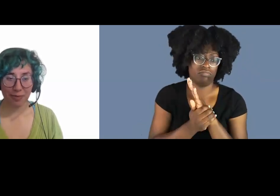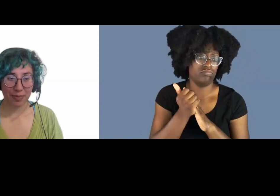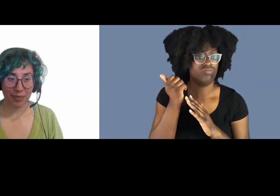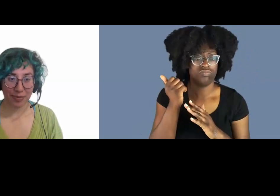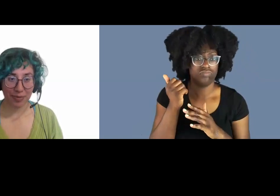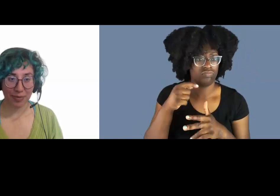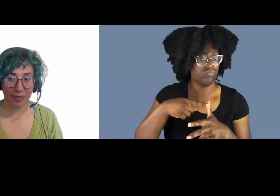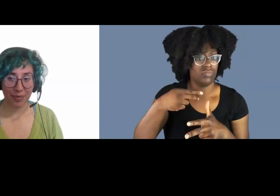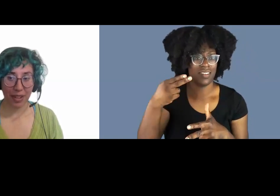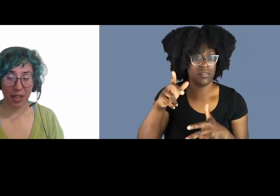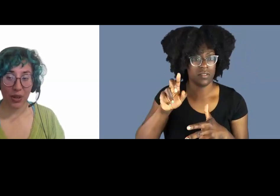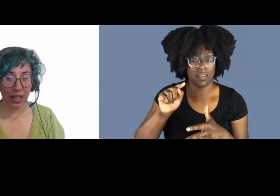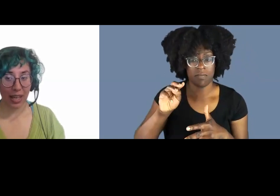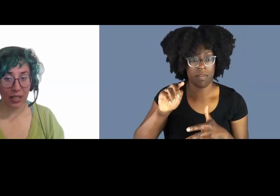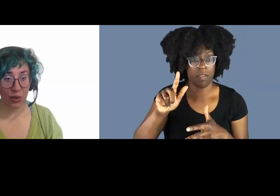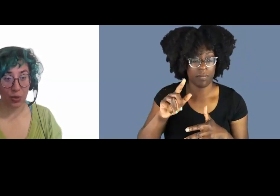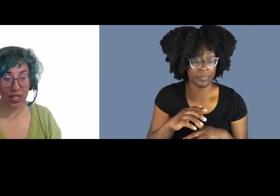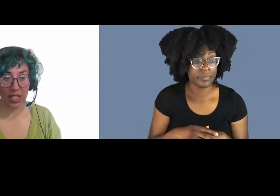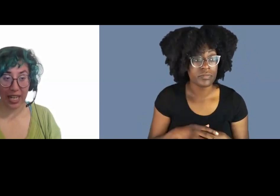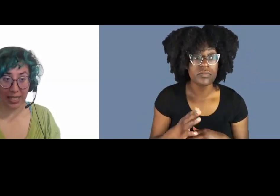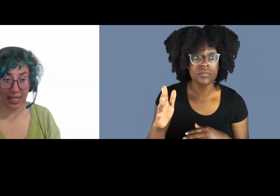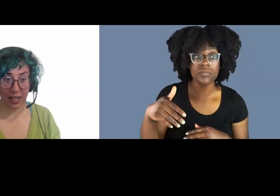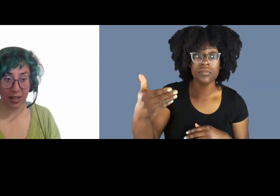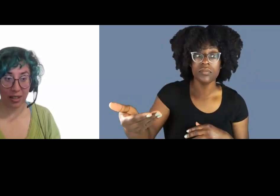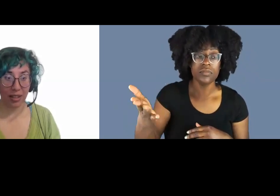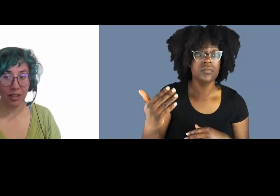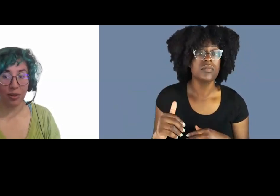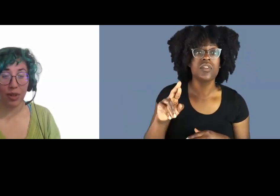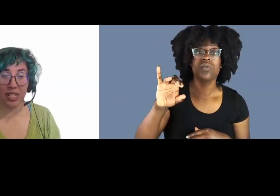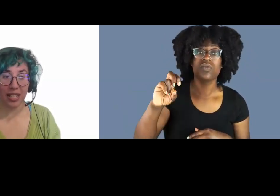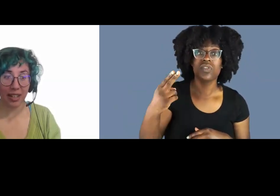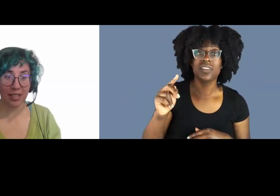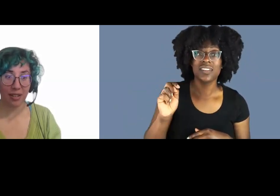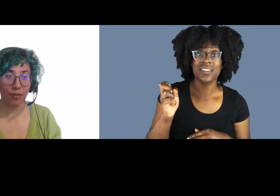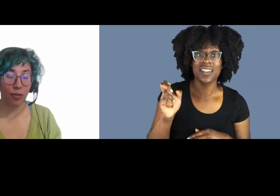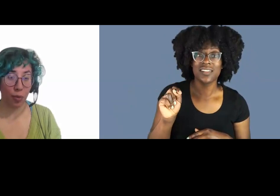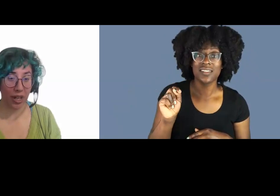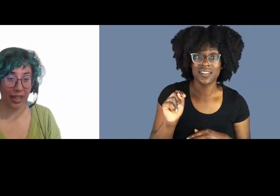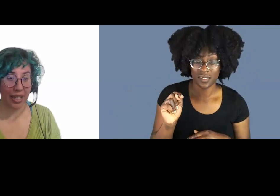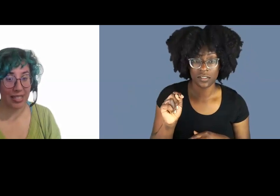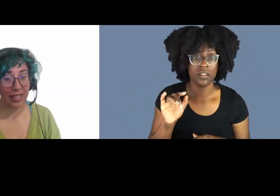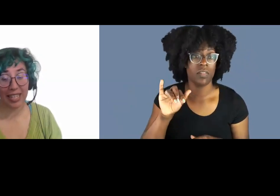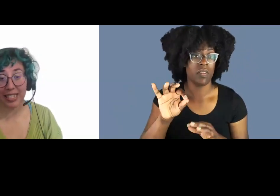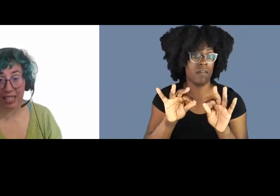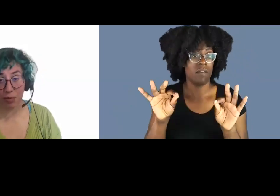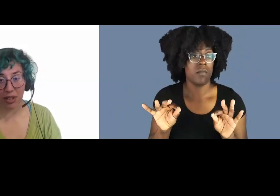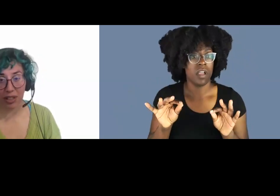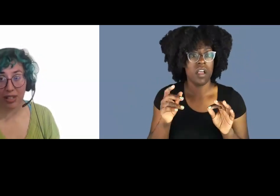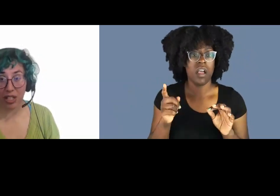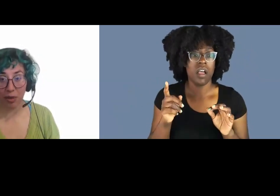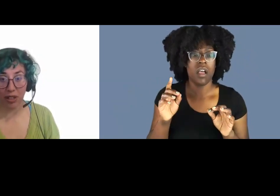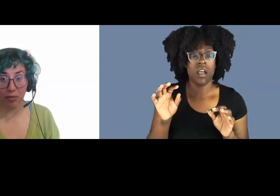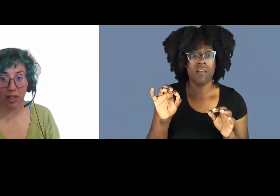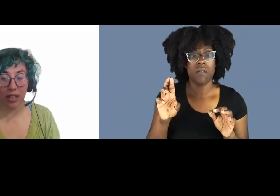please. You can get to rich text. Rich text formatting is less accessible